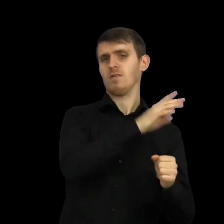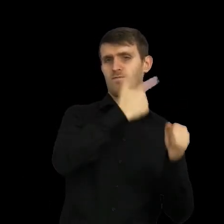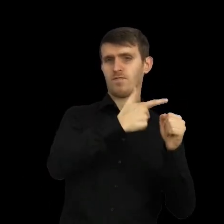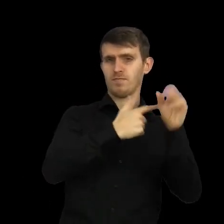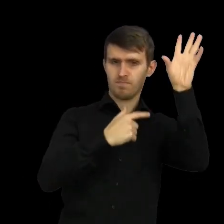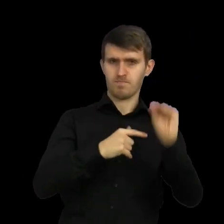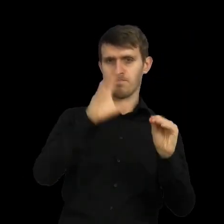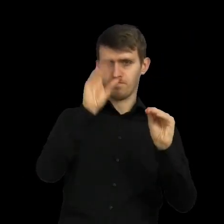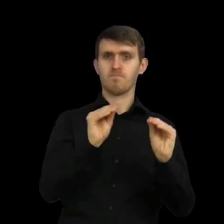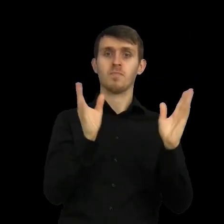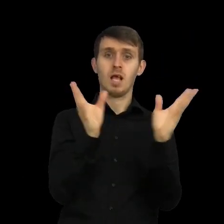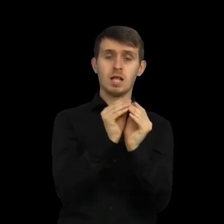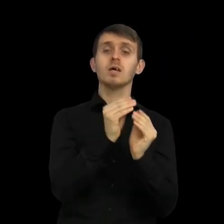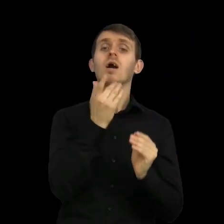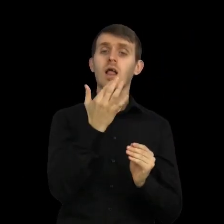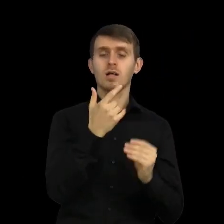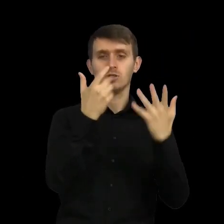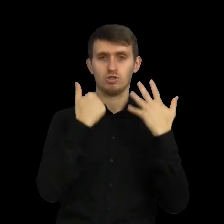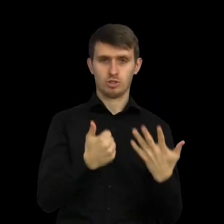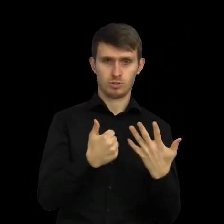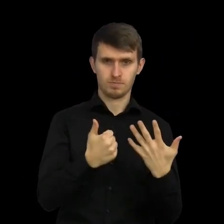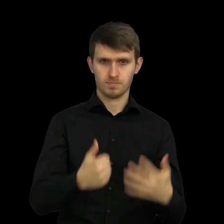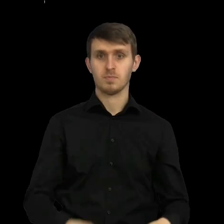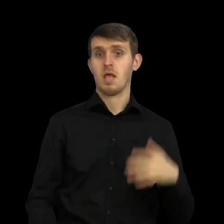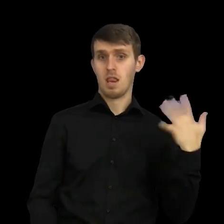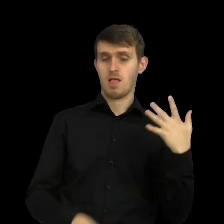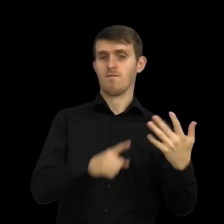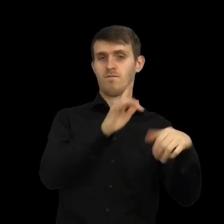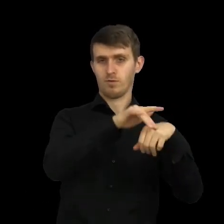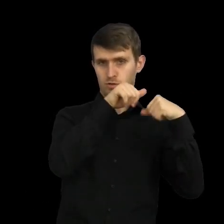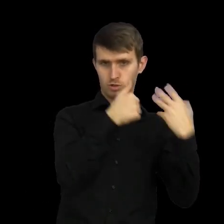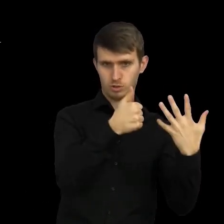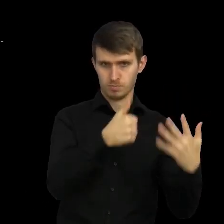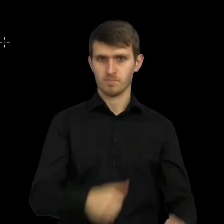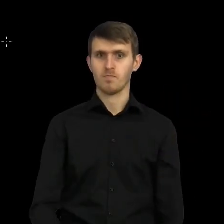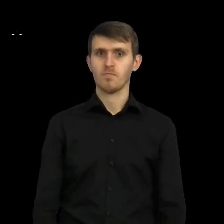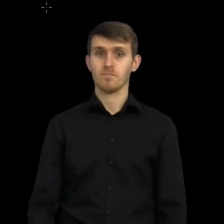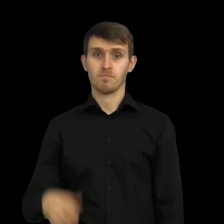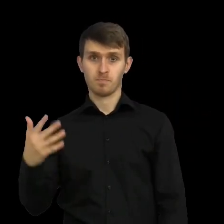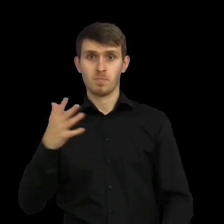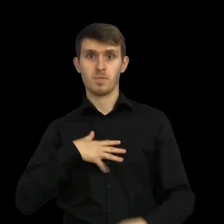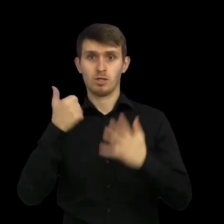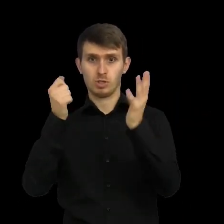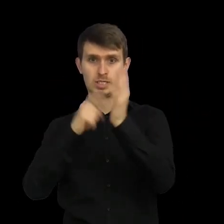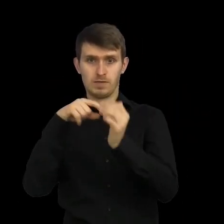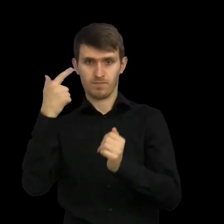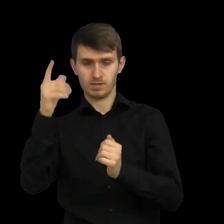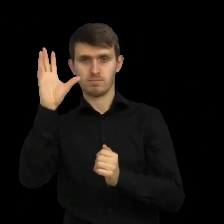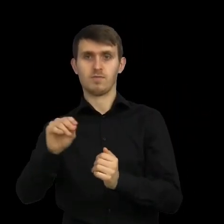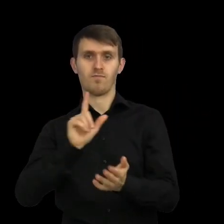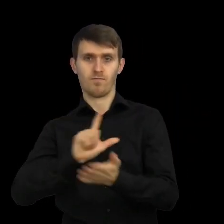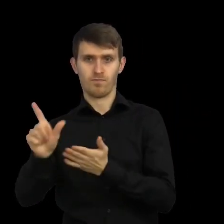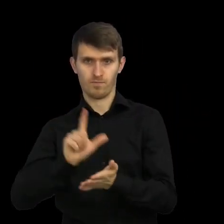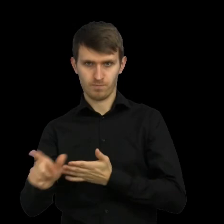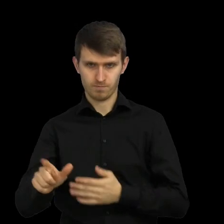times 2, which is 14. 20 minus 14 is 6. That's what the left-hand side simplifies to. The right-hand side, we have